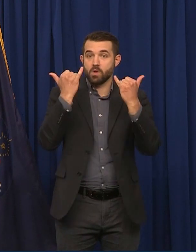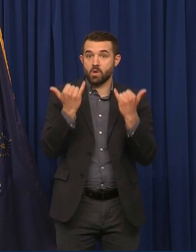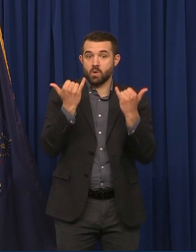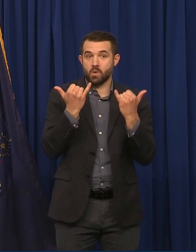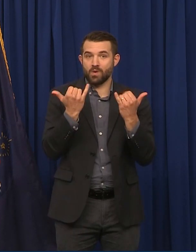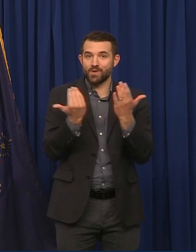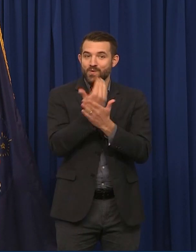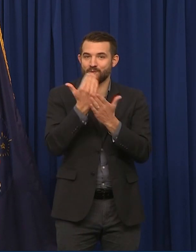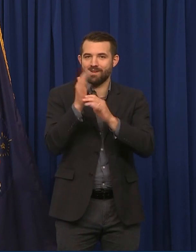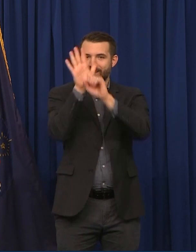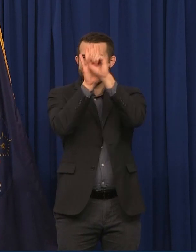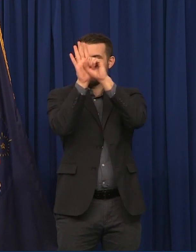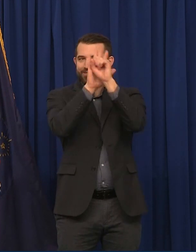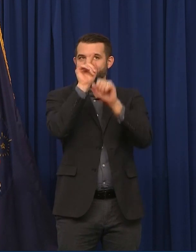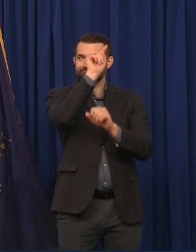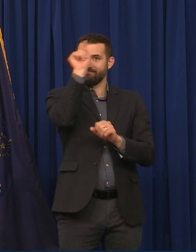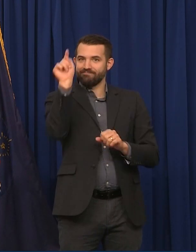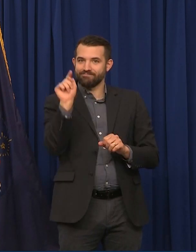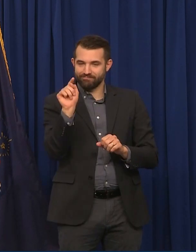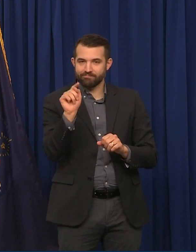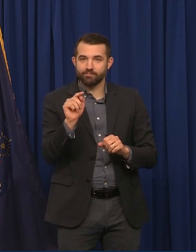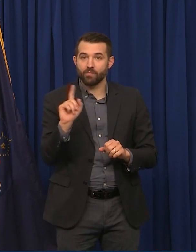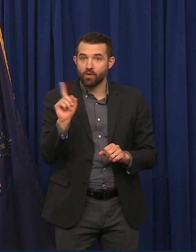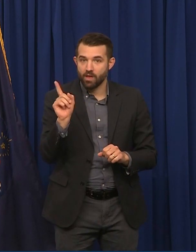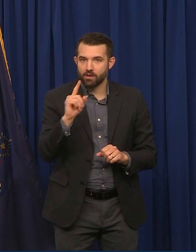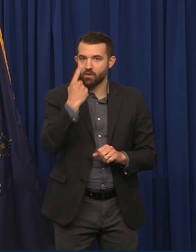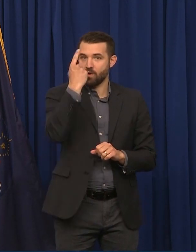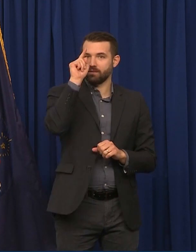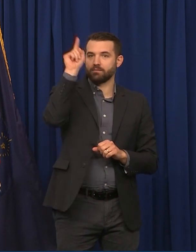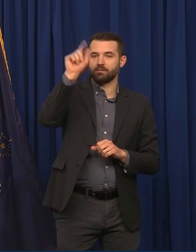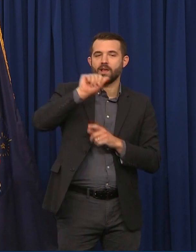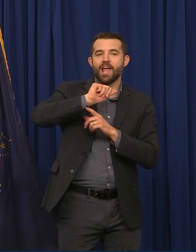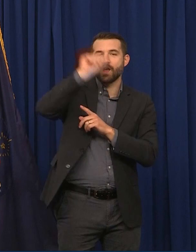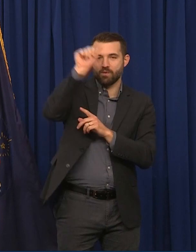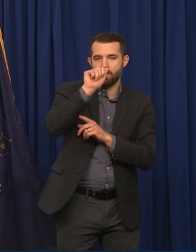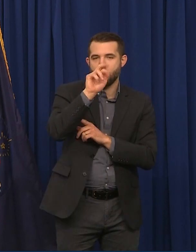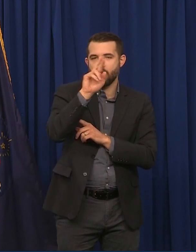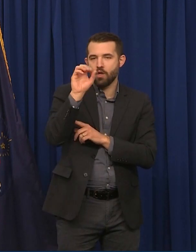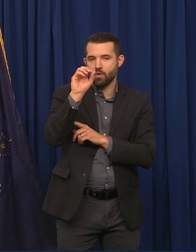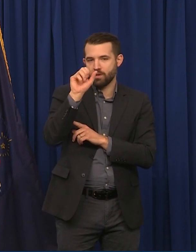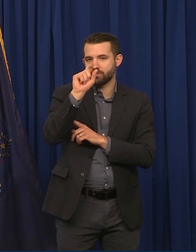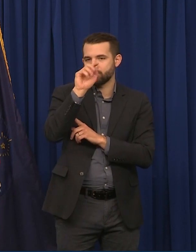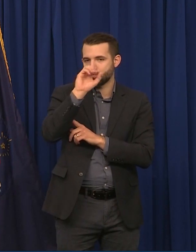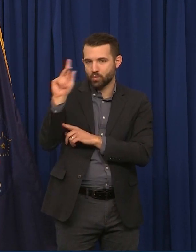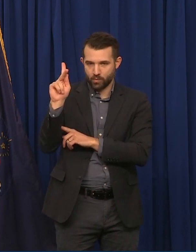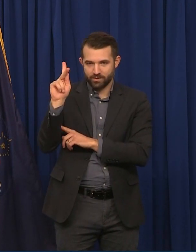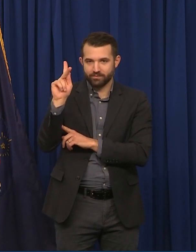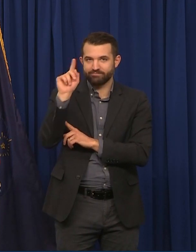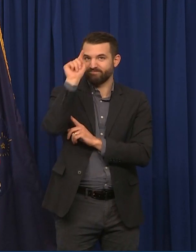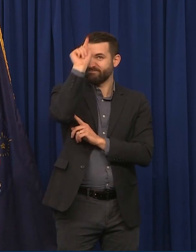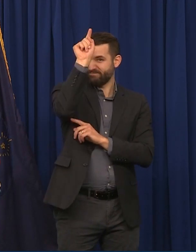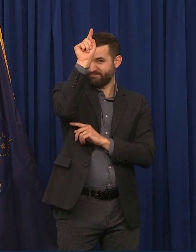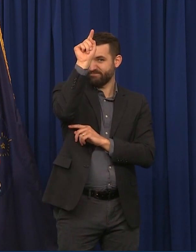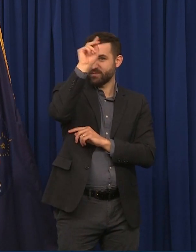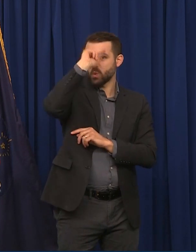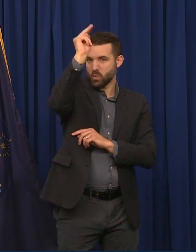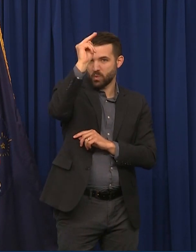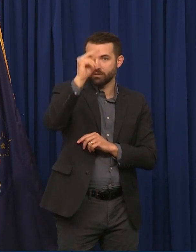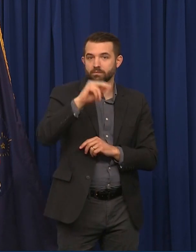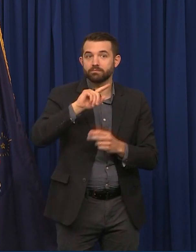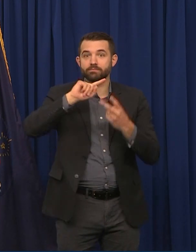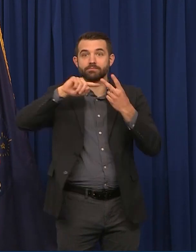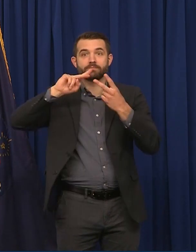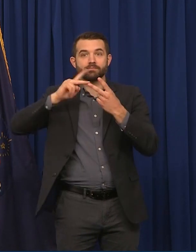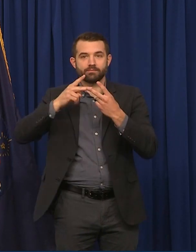Maine. The first is a single case in Aroostook County, and the other is a single case in